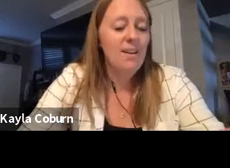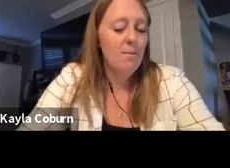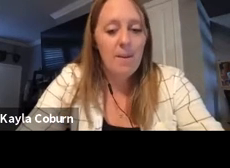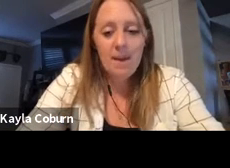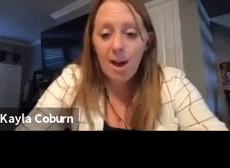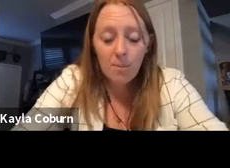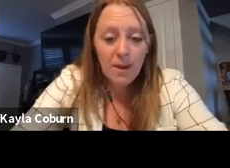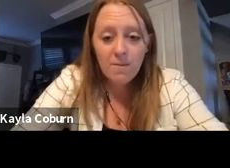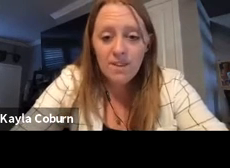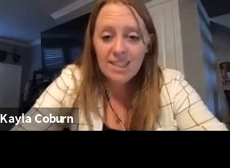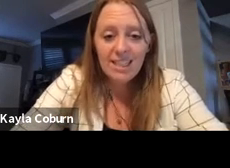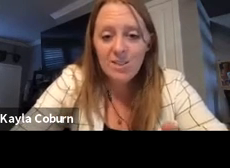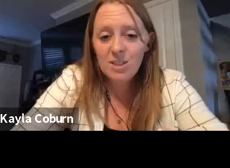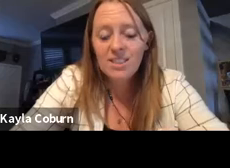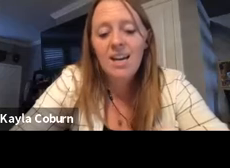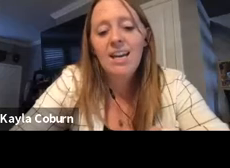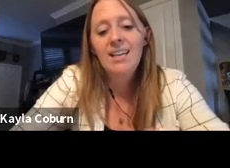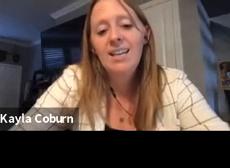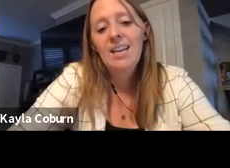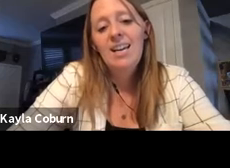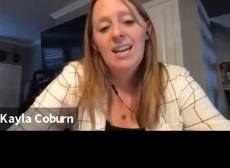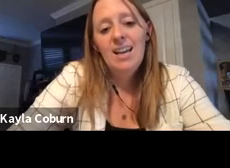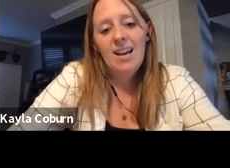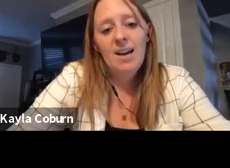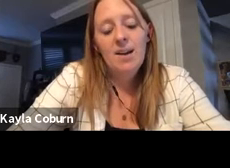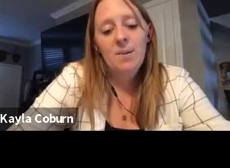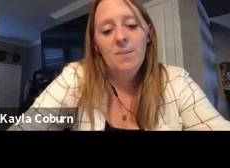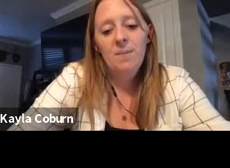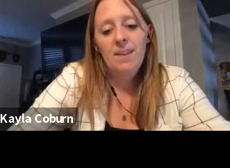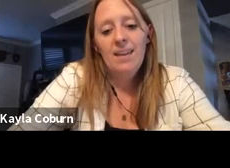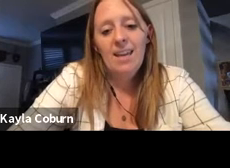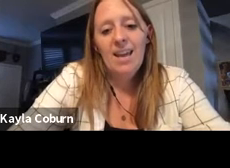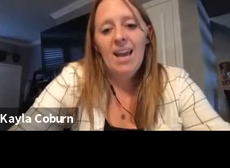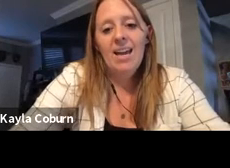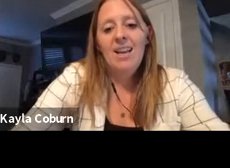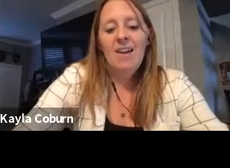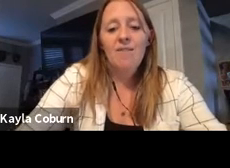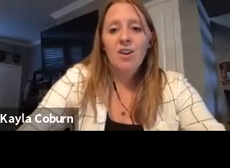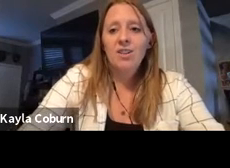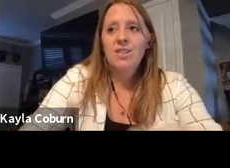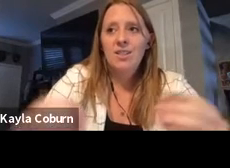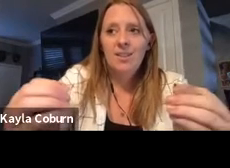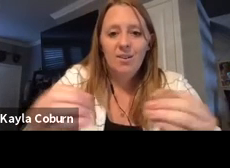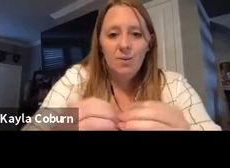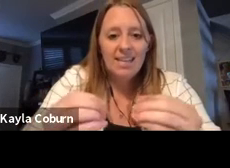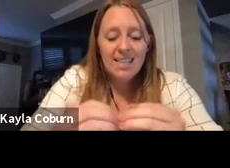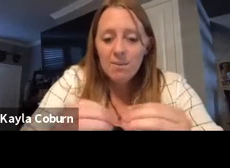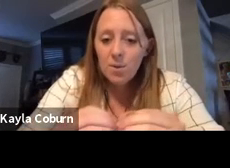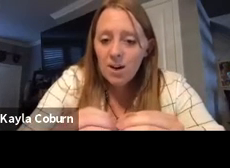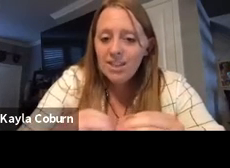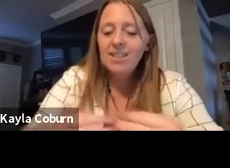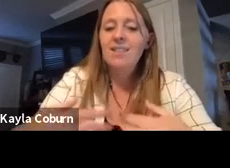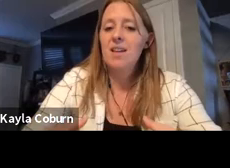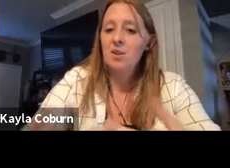sign, maybe help them physically do the sign. Um, and at first, when they